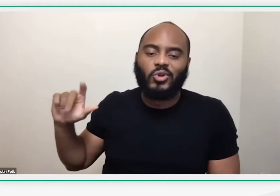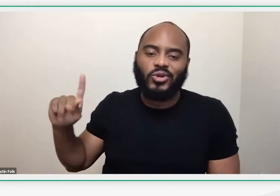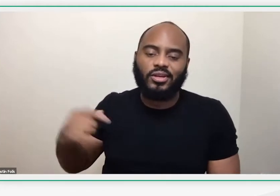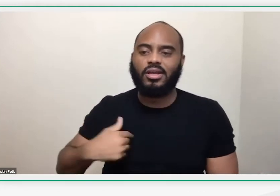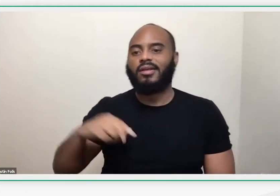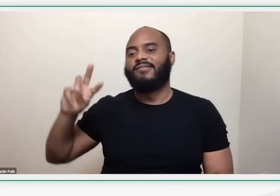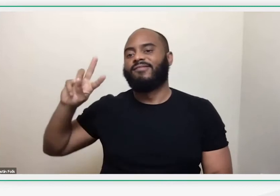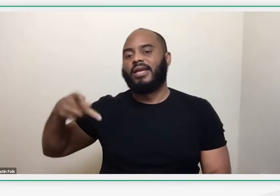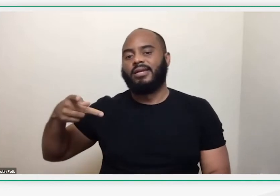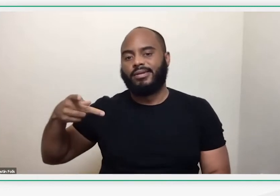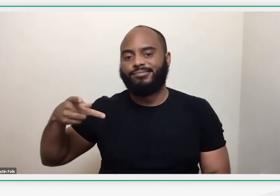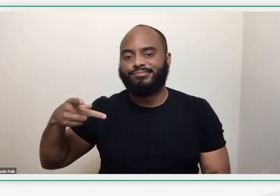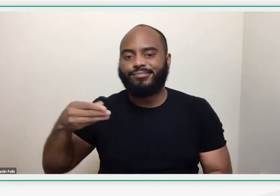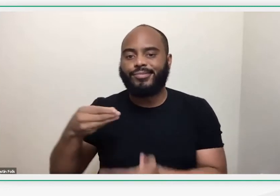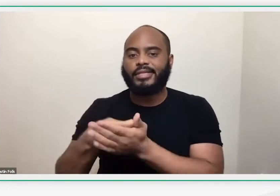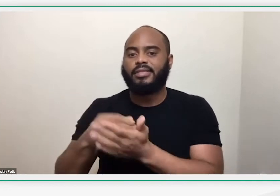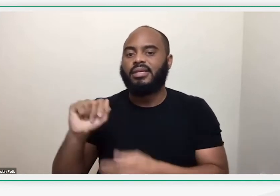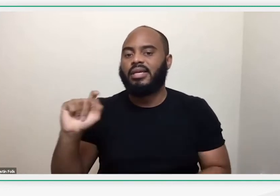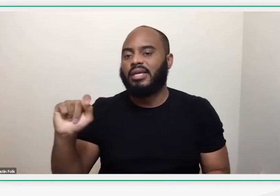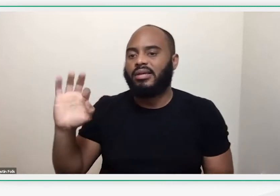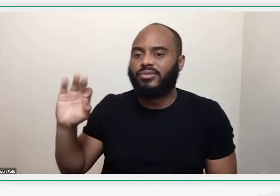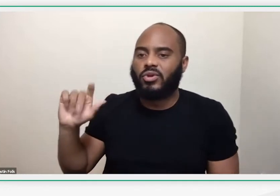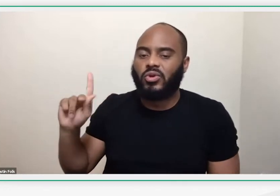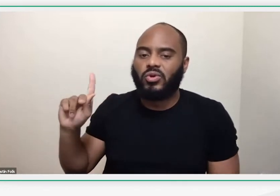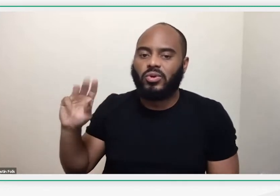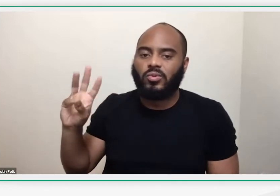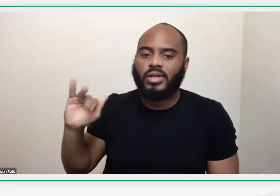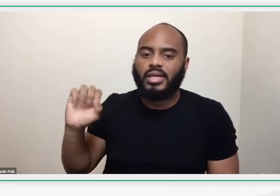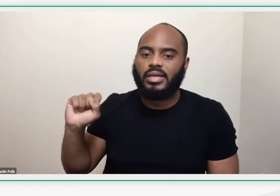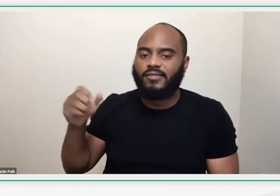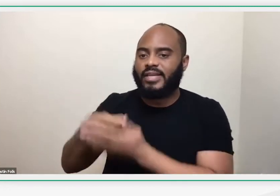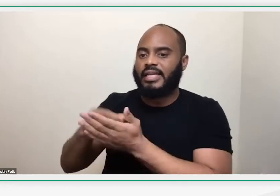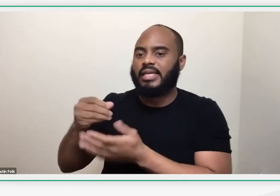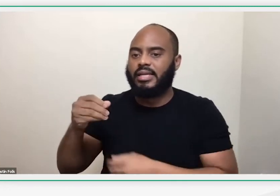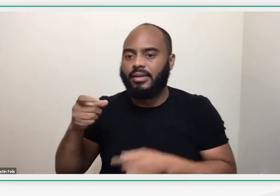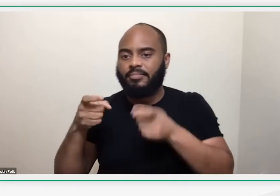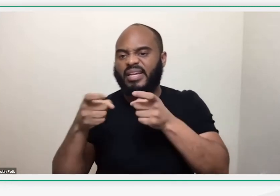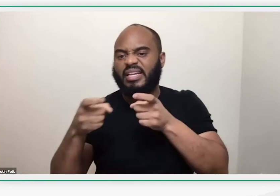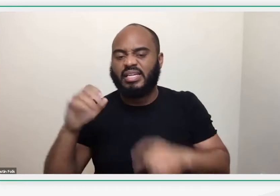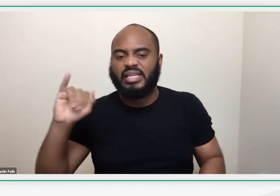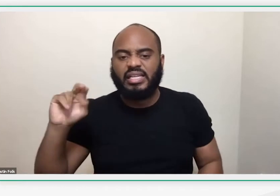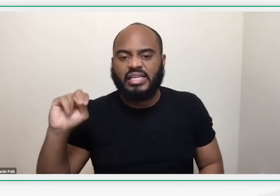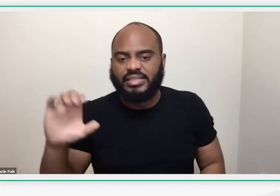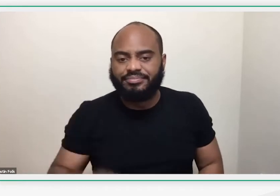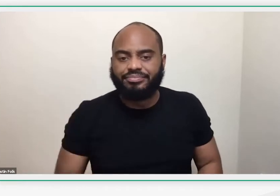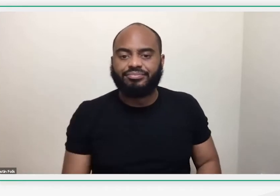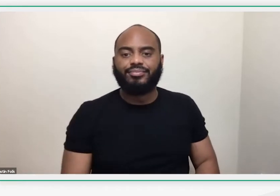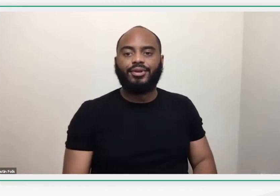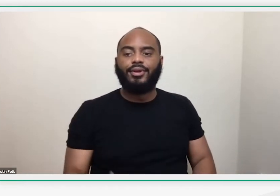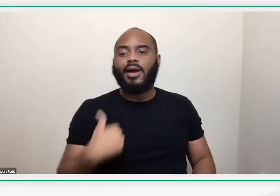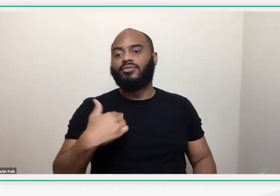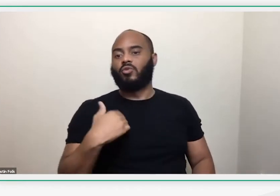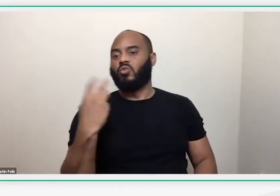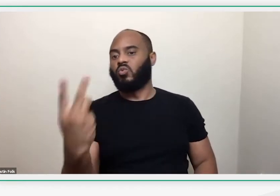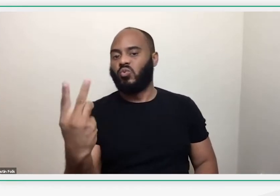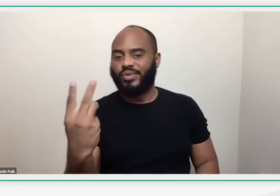This next slide covers myself. I am Justin Folk. I'm the Vice President of Finance at Folk Williams Financial